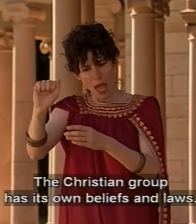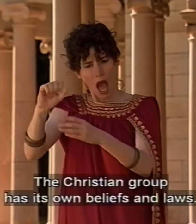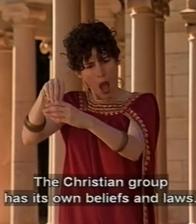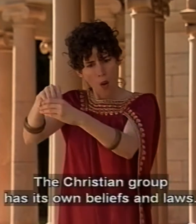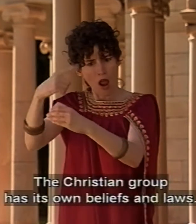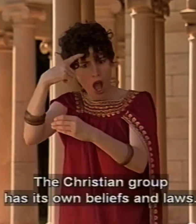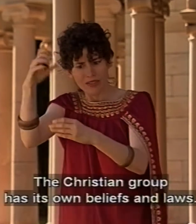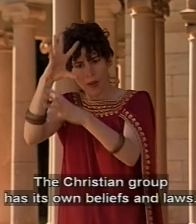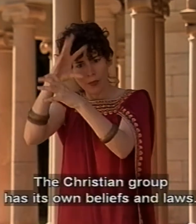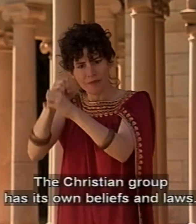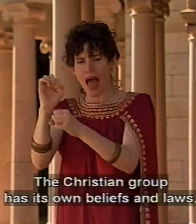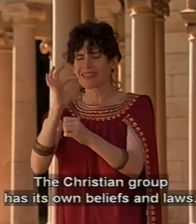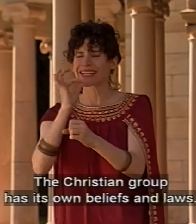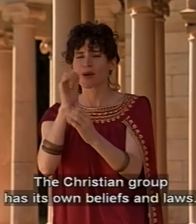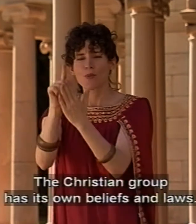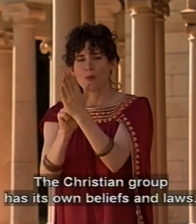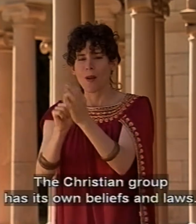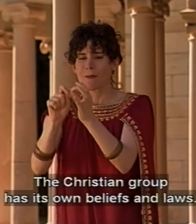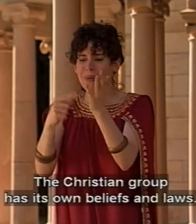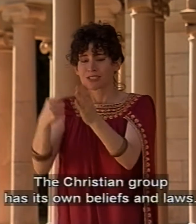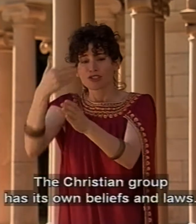The Christian group has its own beliefs and laws,